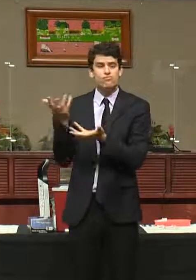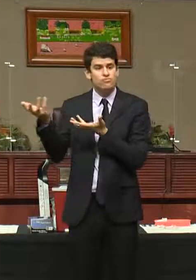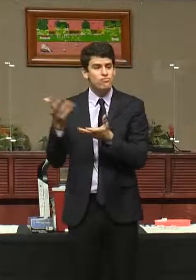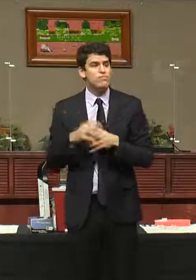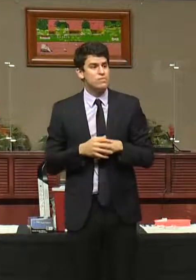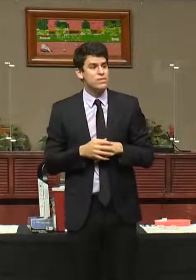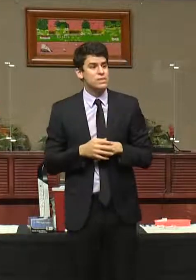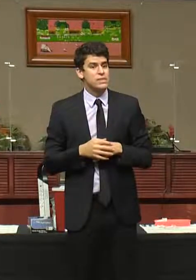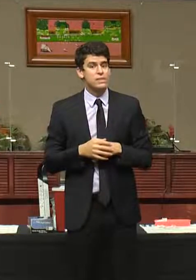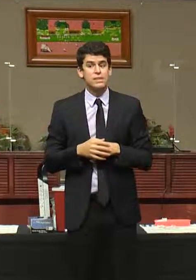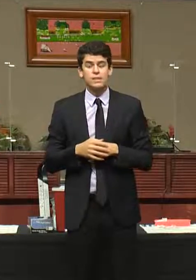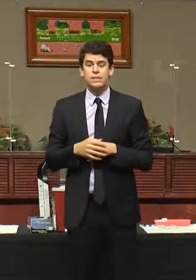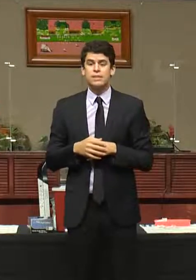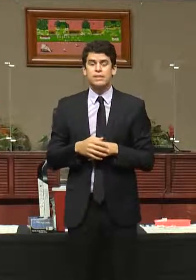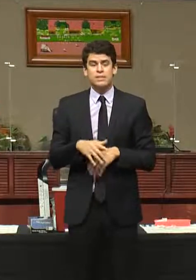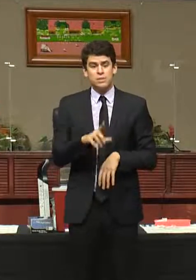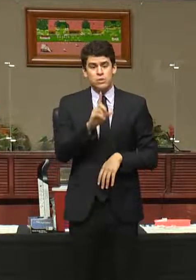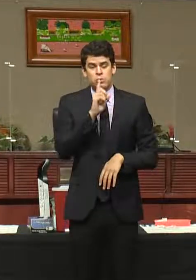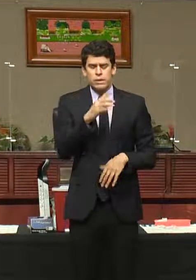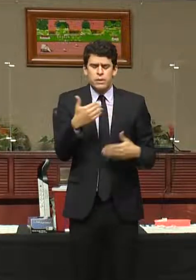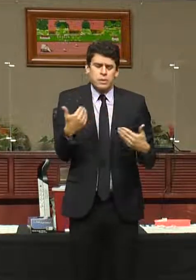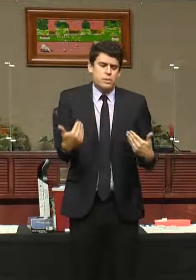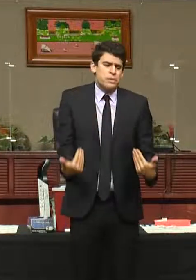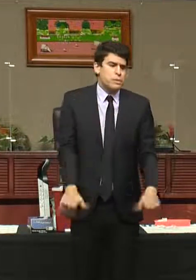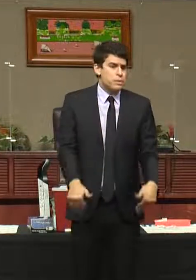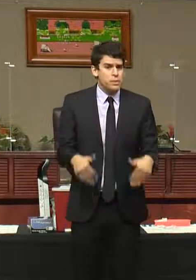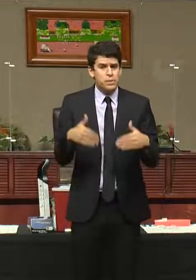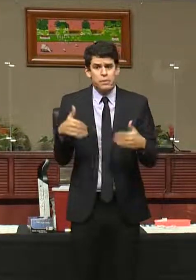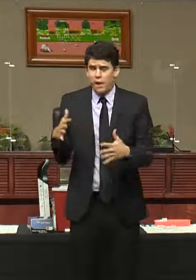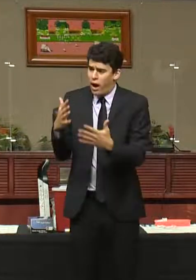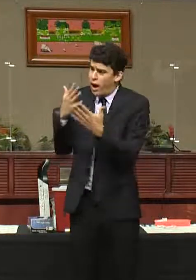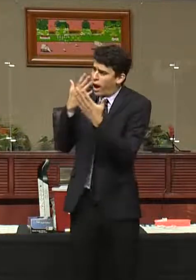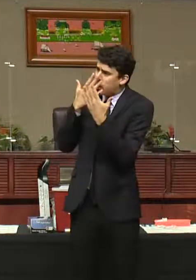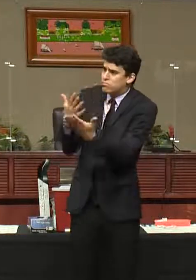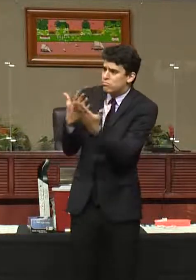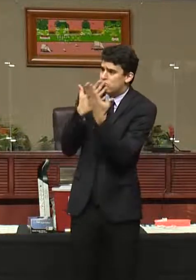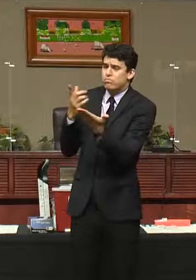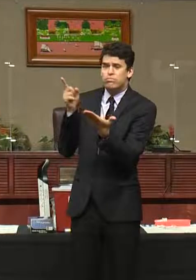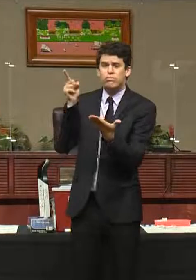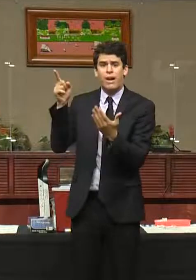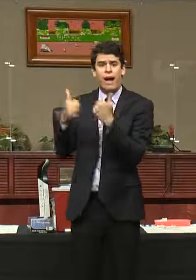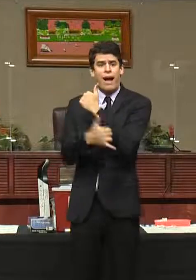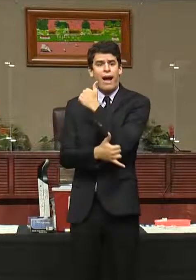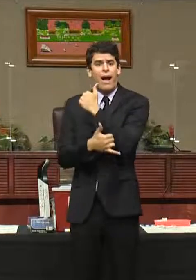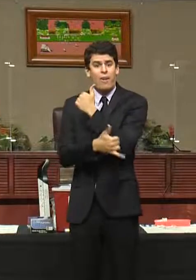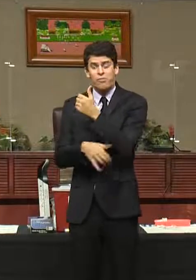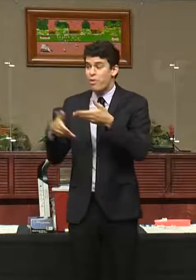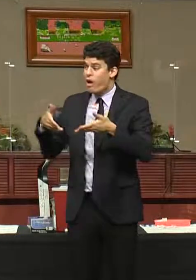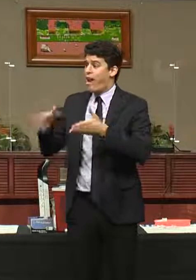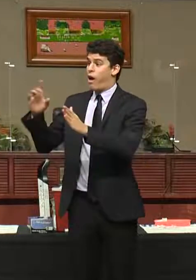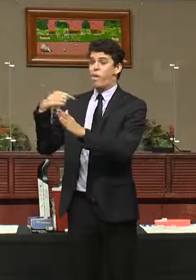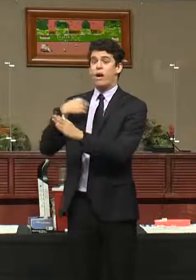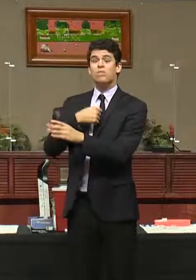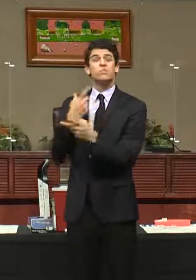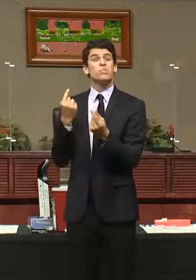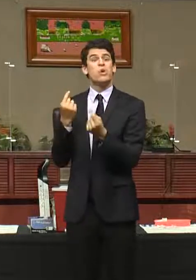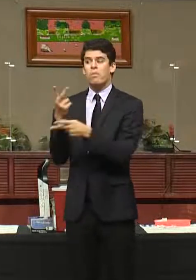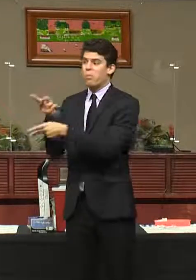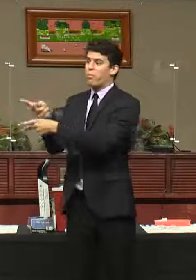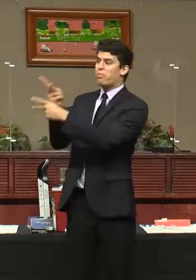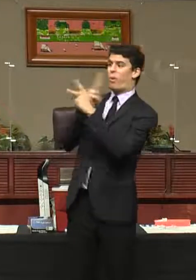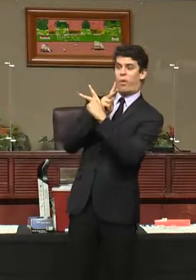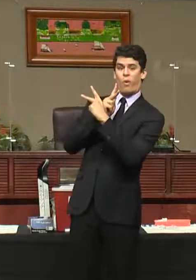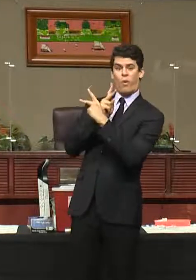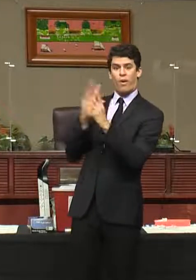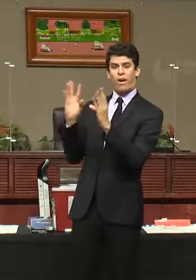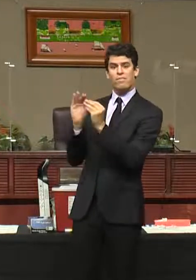cannot find the words to be thankful enough to the county for allowing this to happen, and for the convention center to